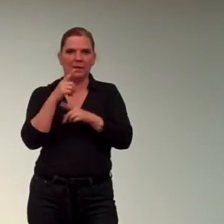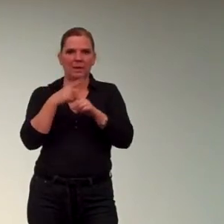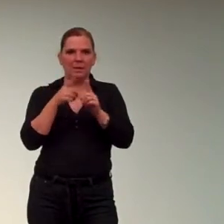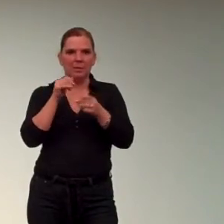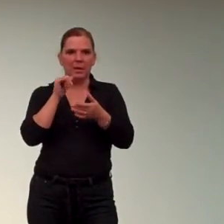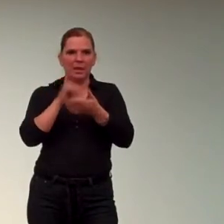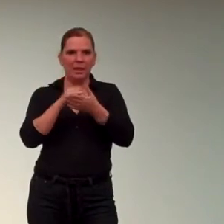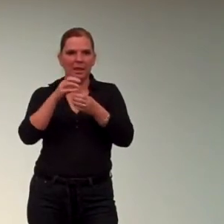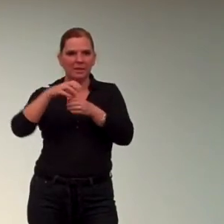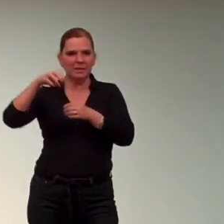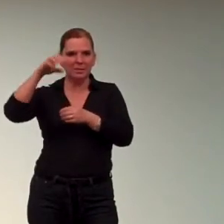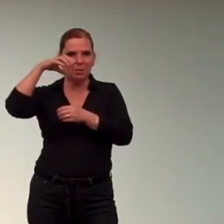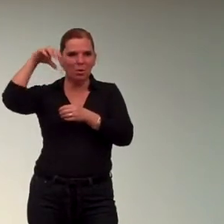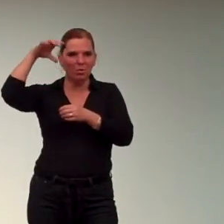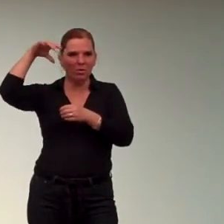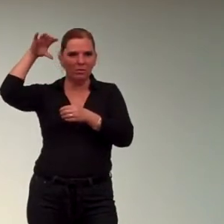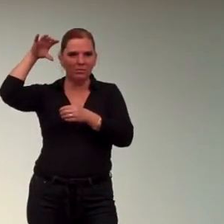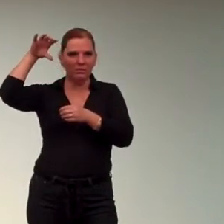that smoke